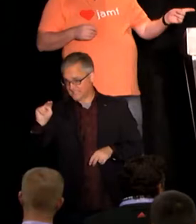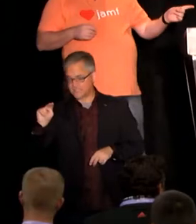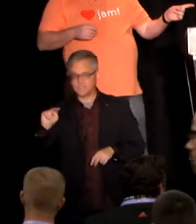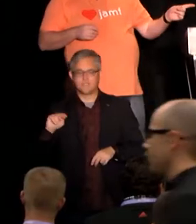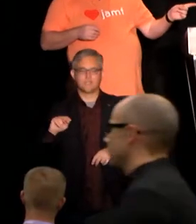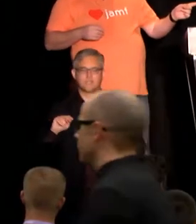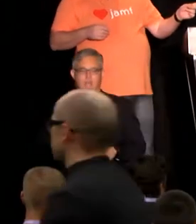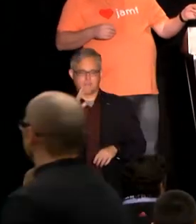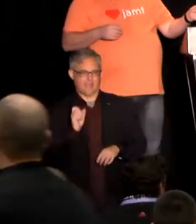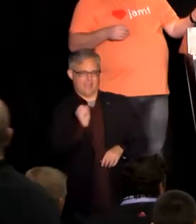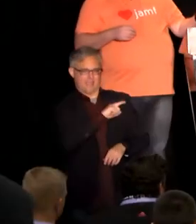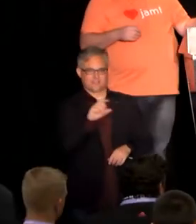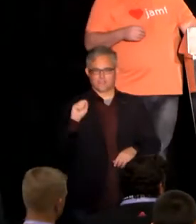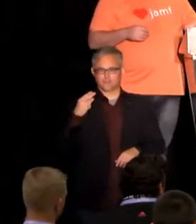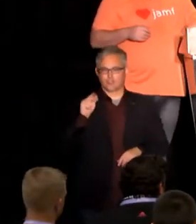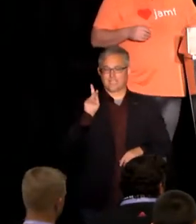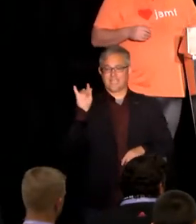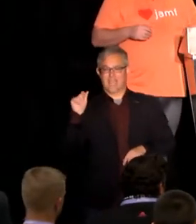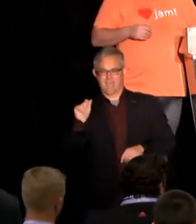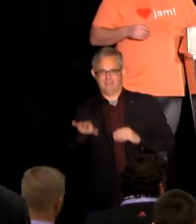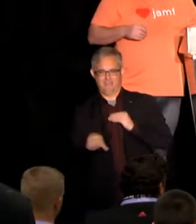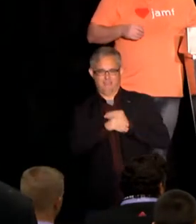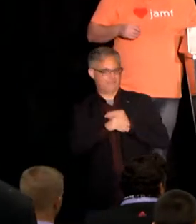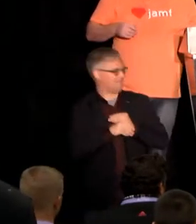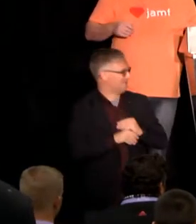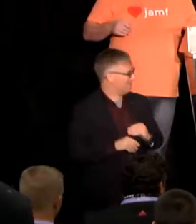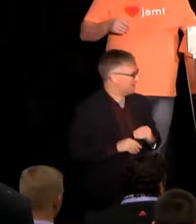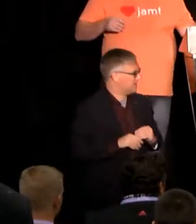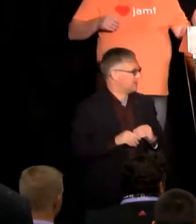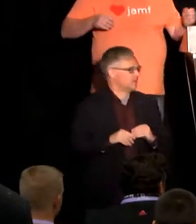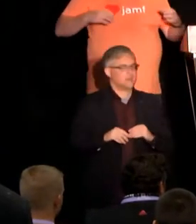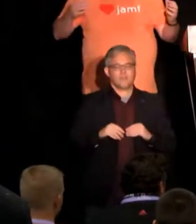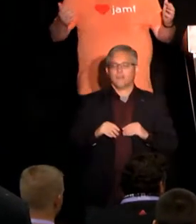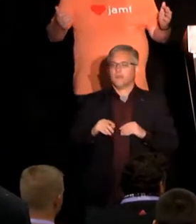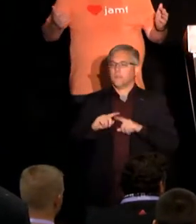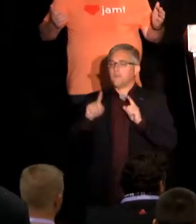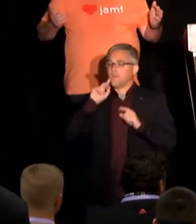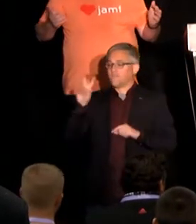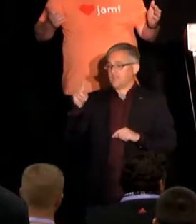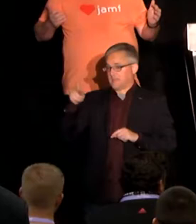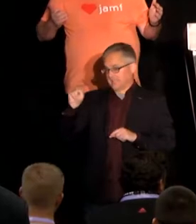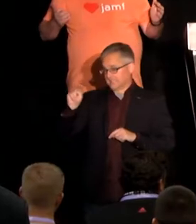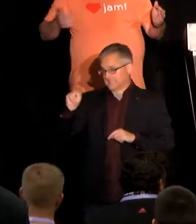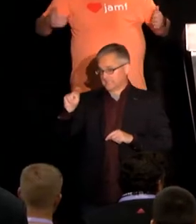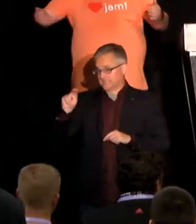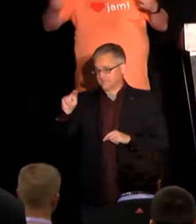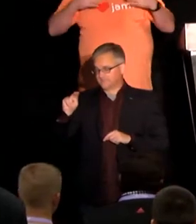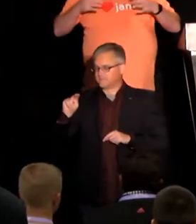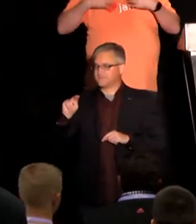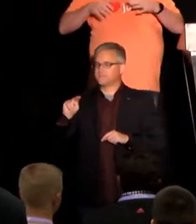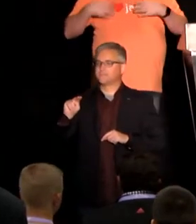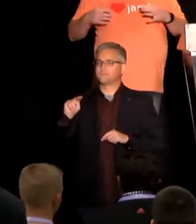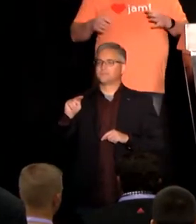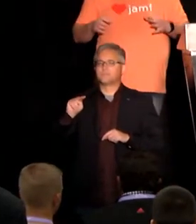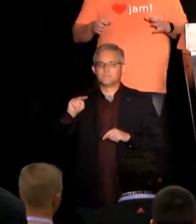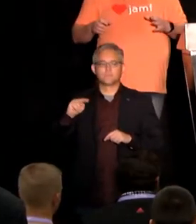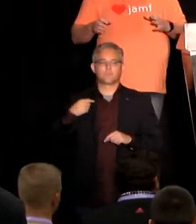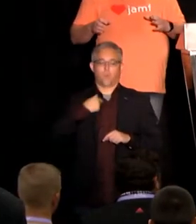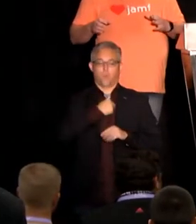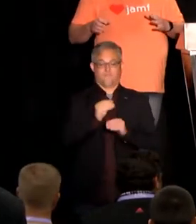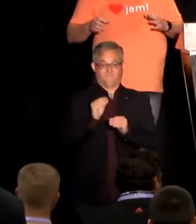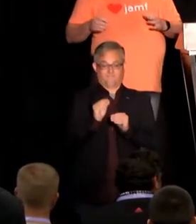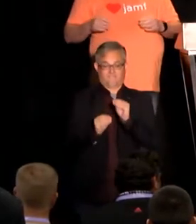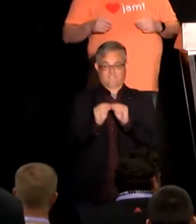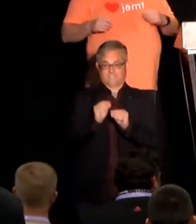at Shakia for a little bit of add-in if you want. But for VPNs, we're fixing the